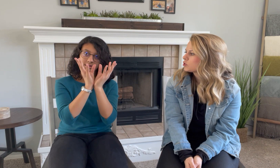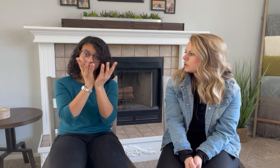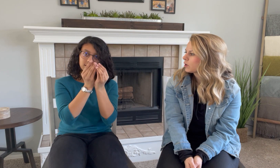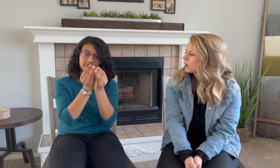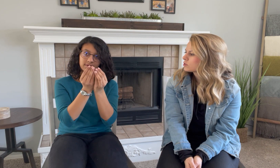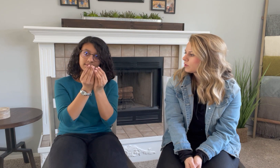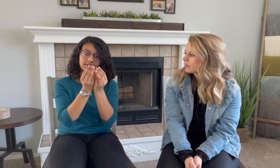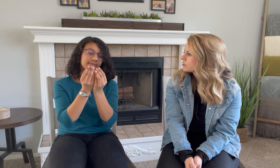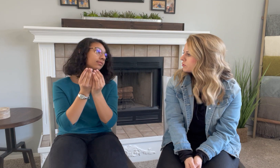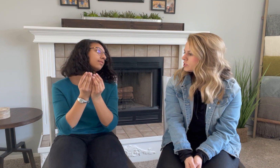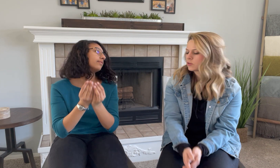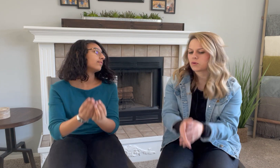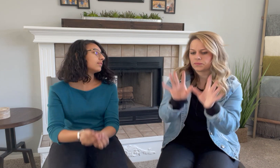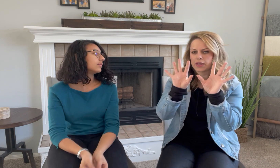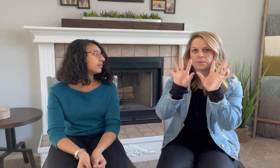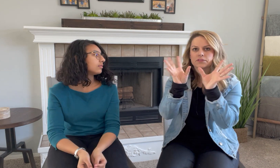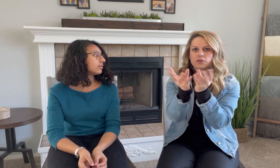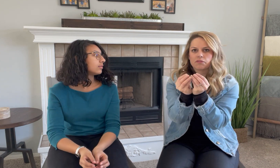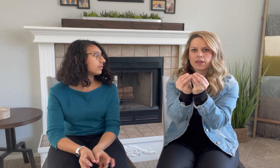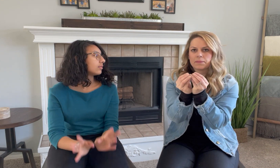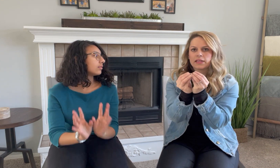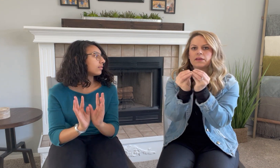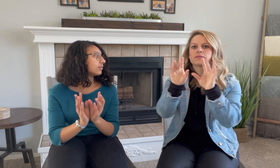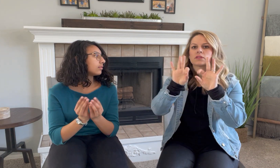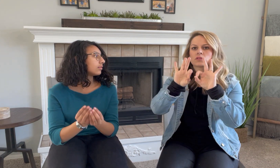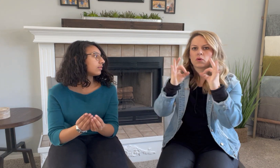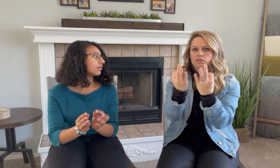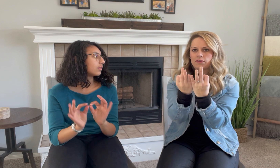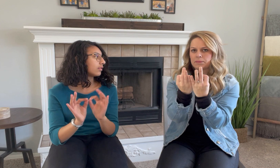motion where it goes around into a circle. Yep, so family or